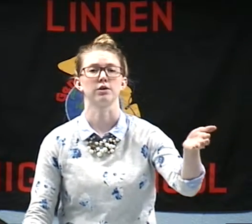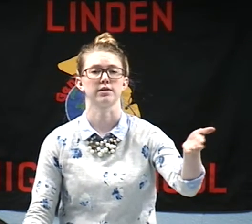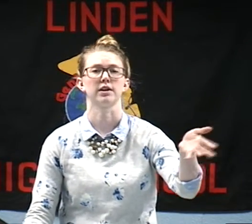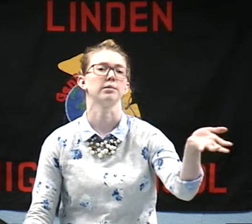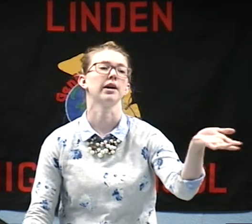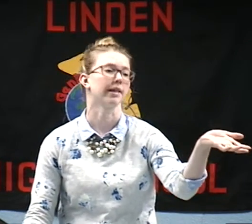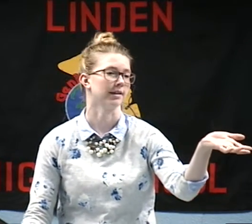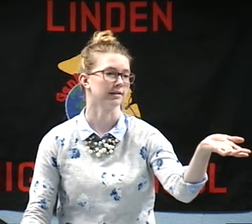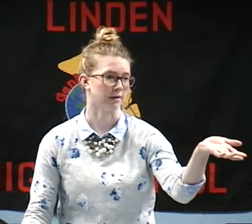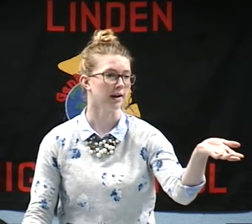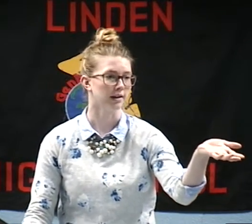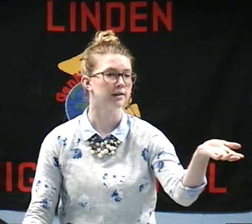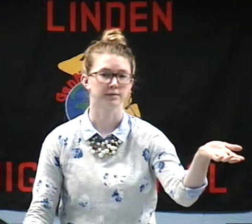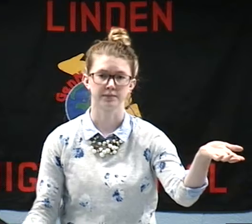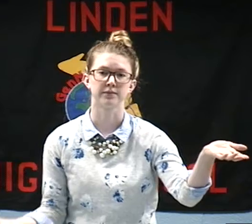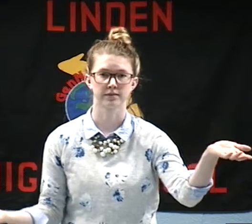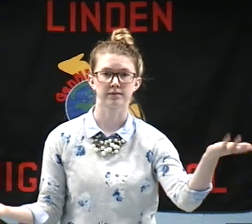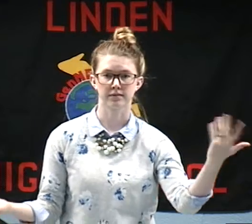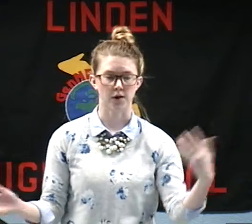is going to be nothing, right? Okay.